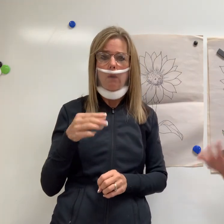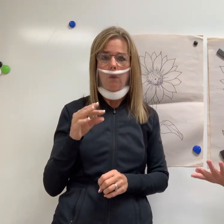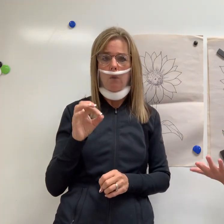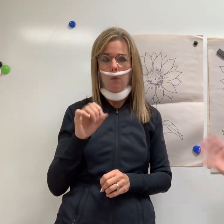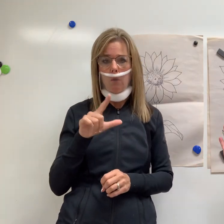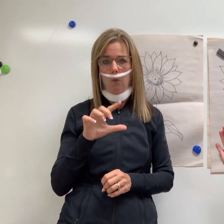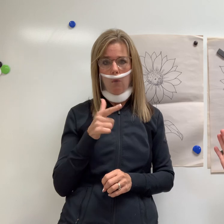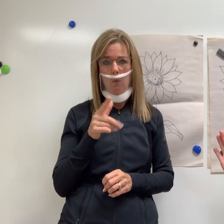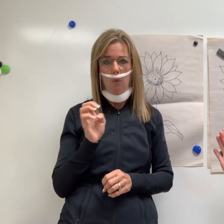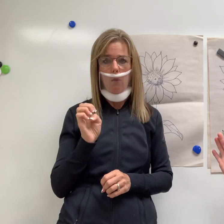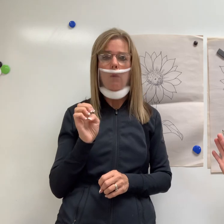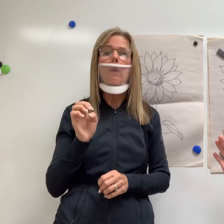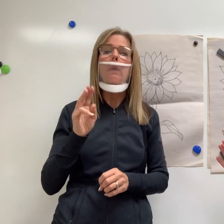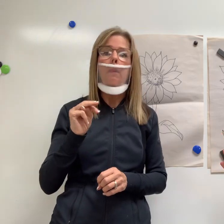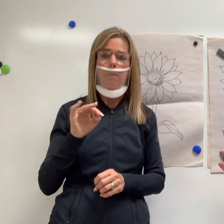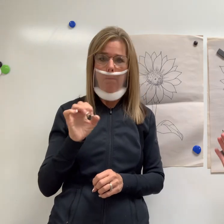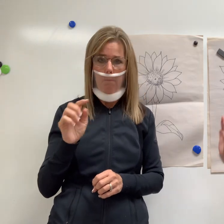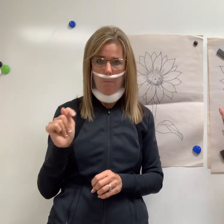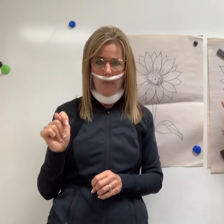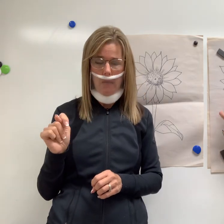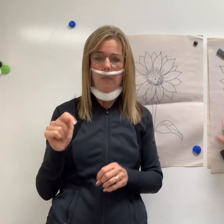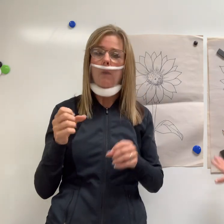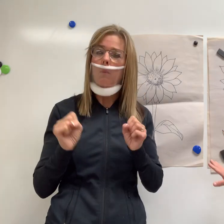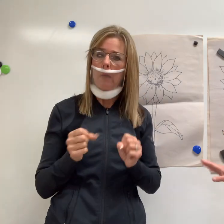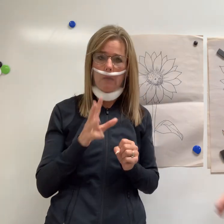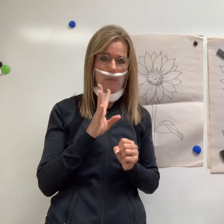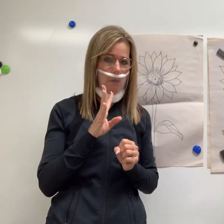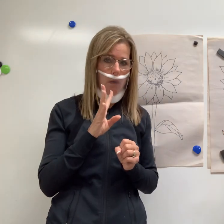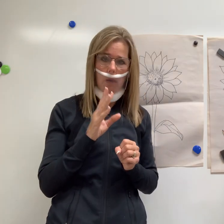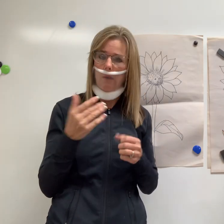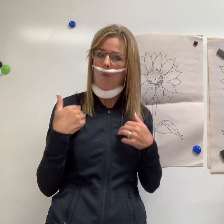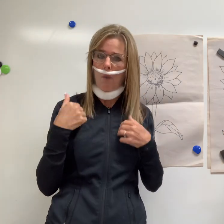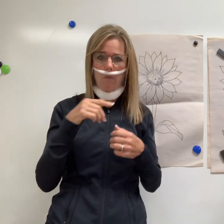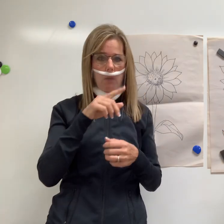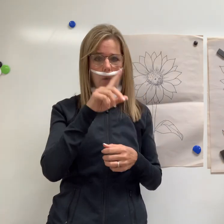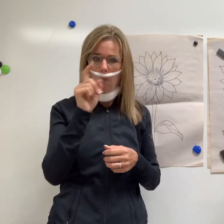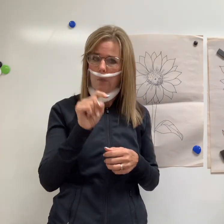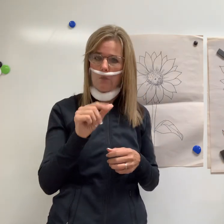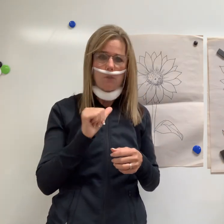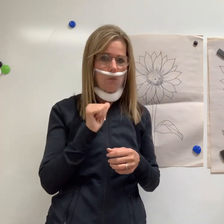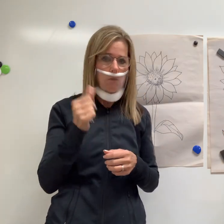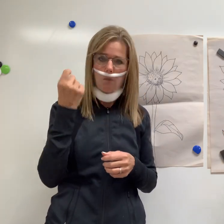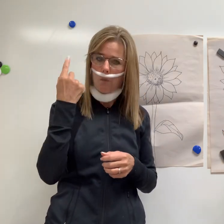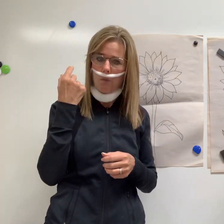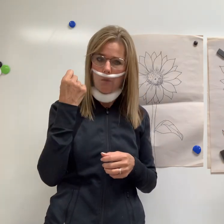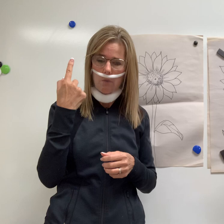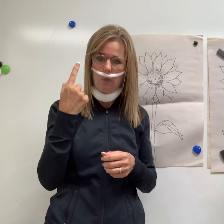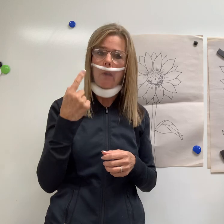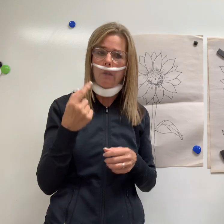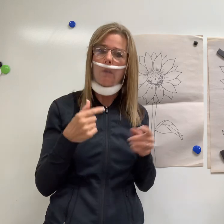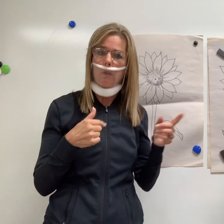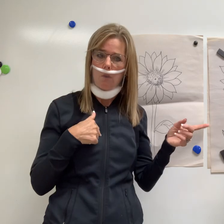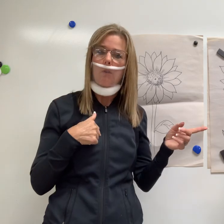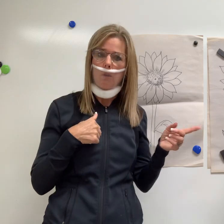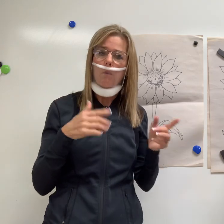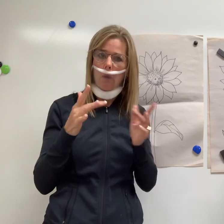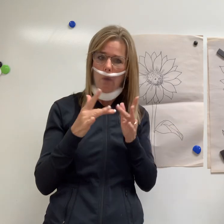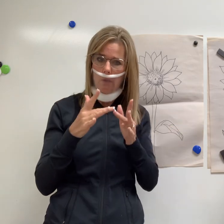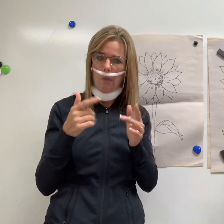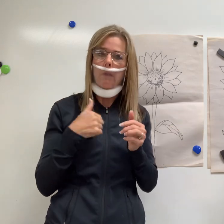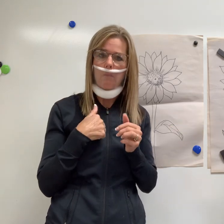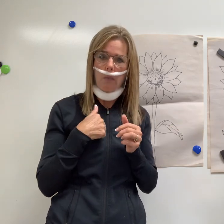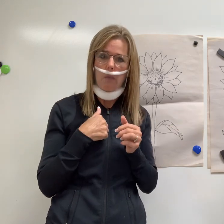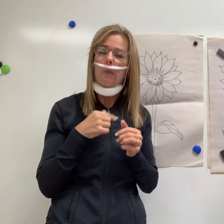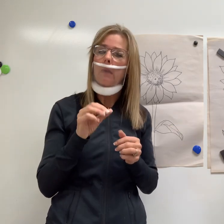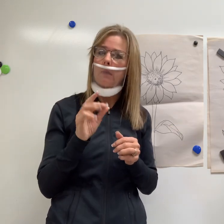and we can talk and I'll show you how to do anything. If you have any questions about a drawing, I'm always here to answer questions. But I just need you to remember,